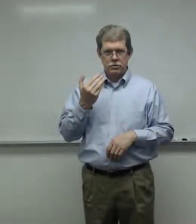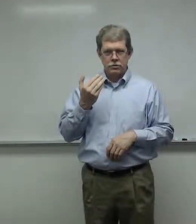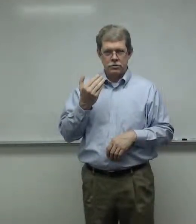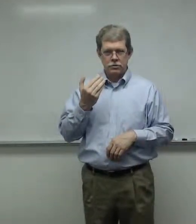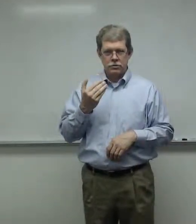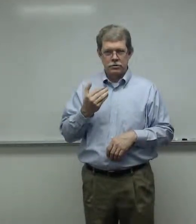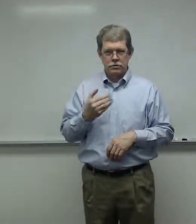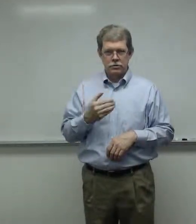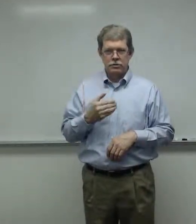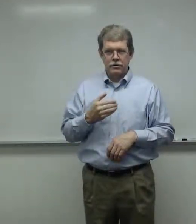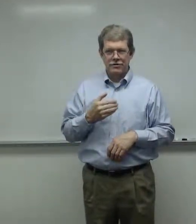prostitute.